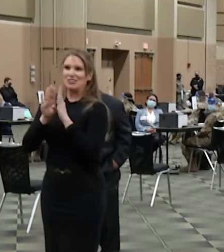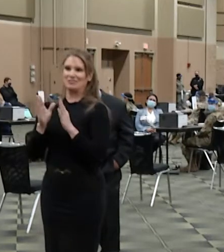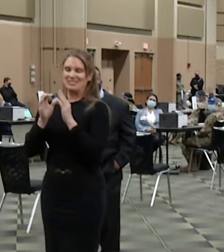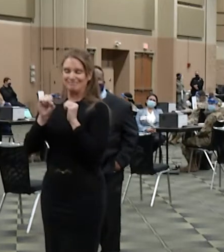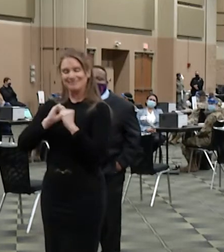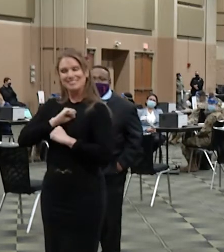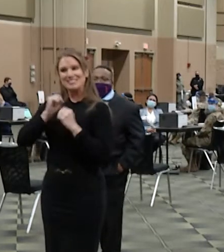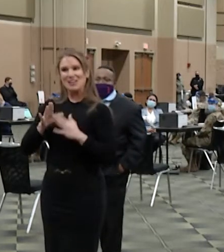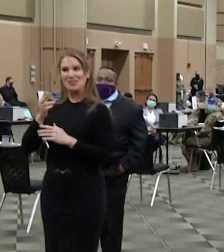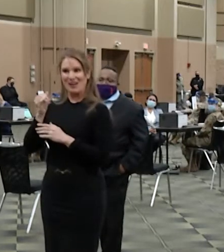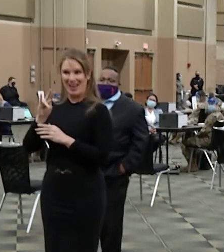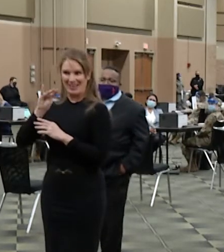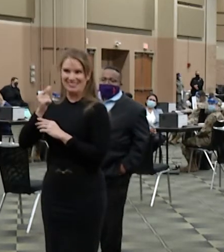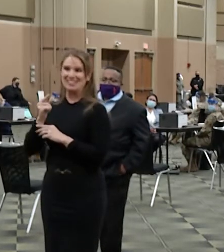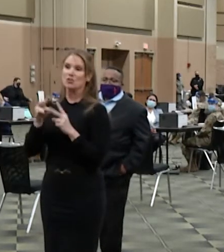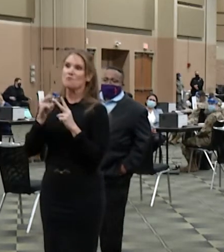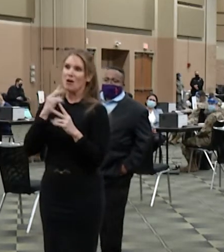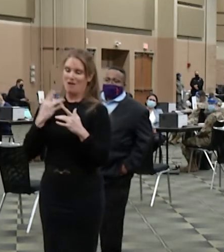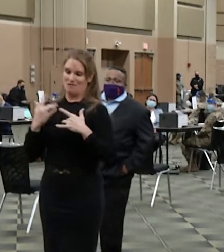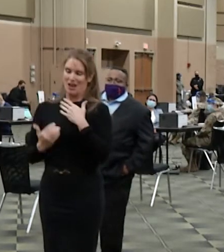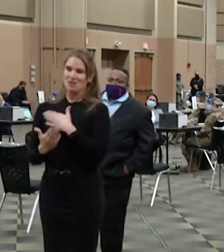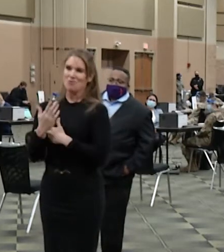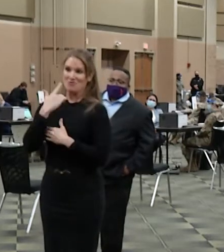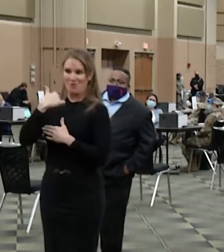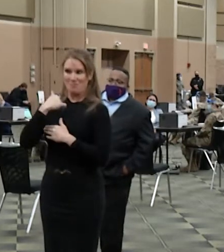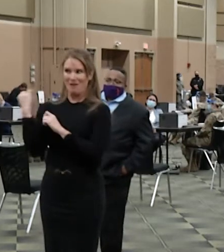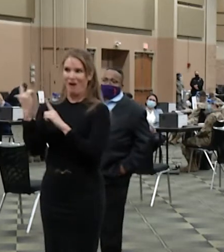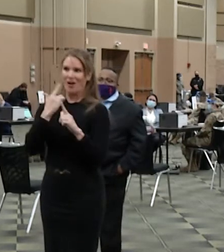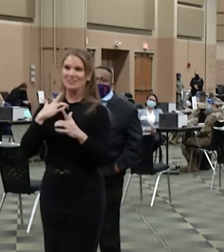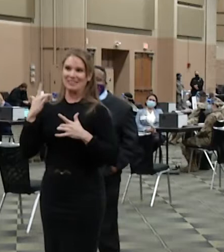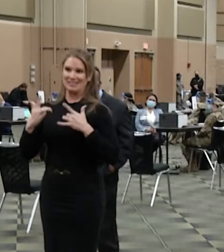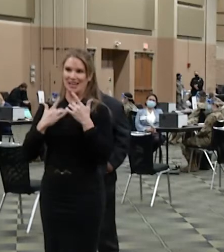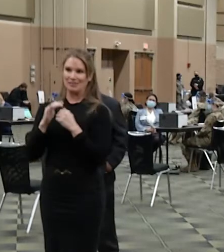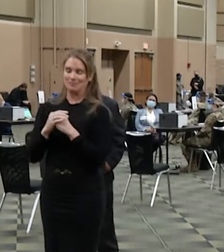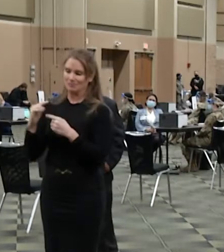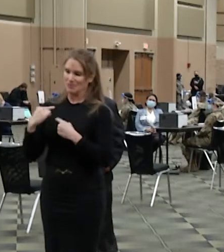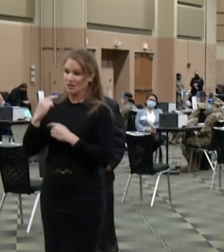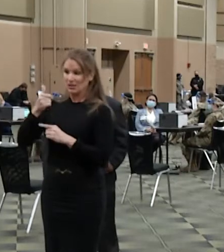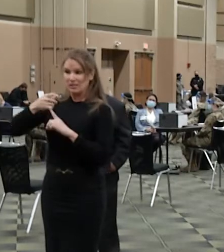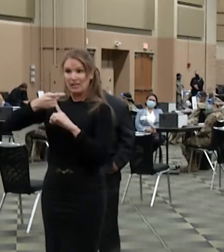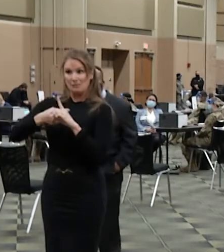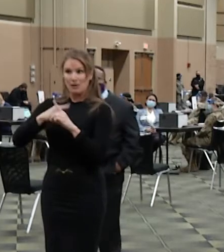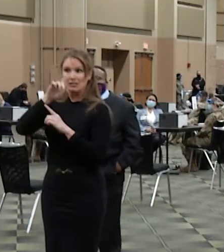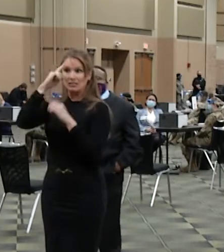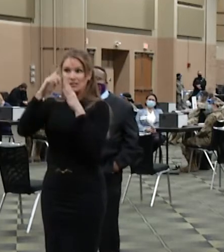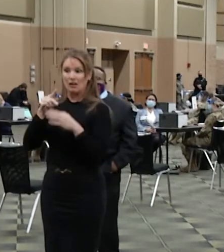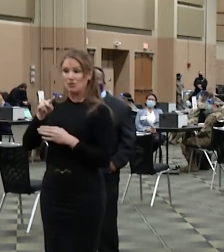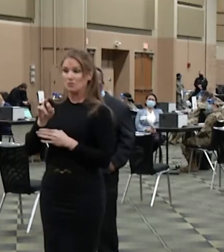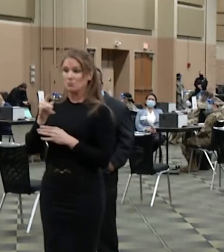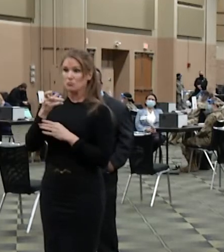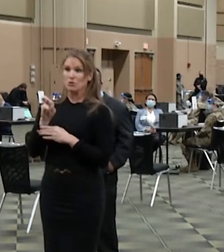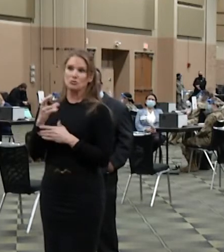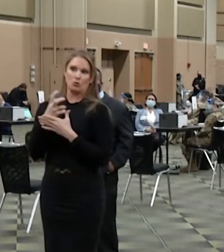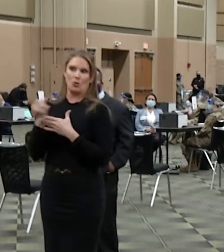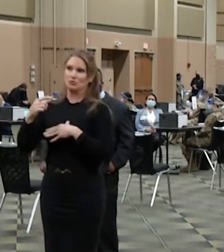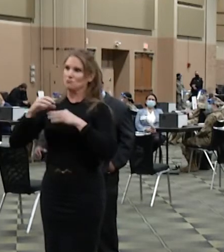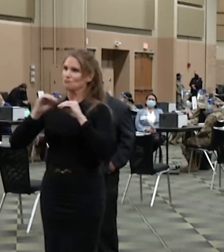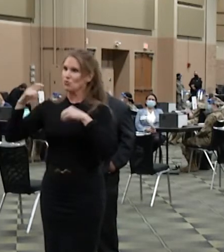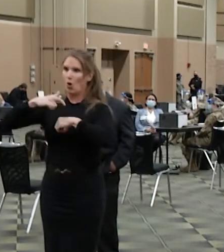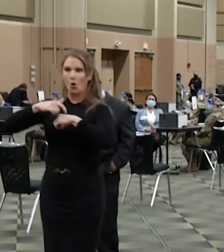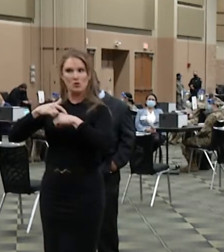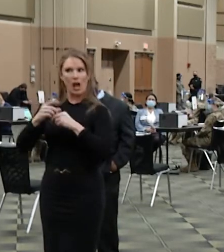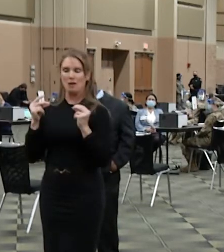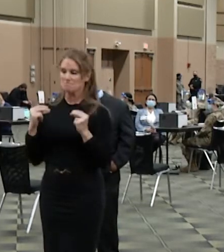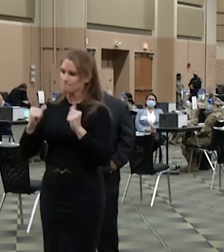for me and for all of us. For nearly 10 months, Governor Prtizker wasted no time in putting